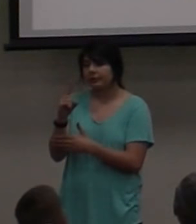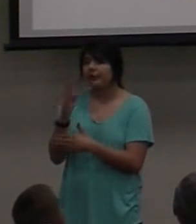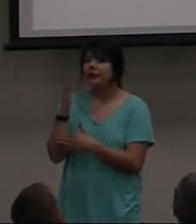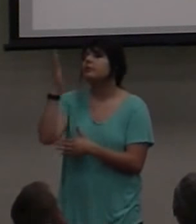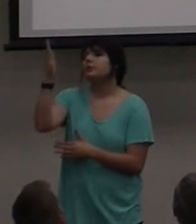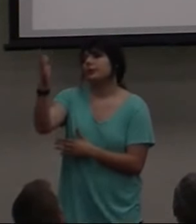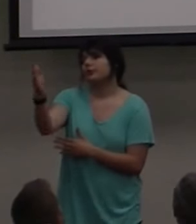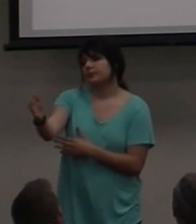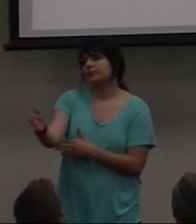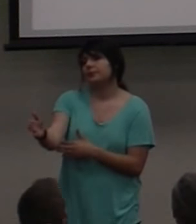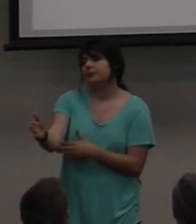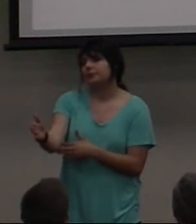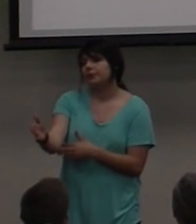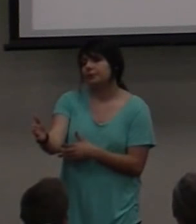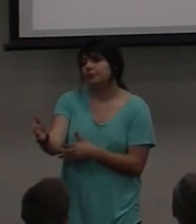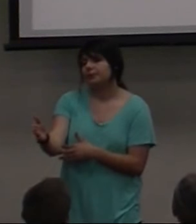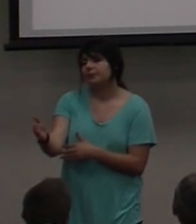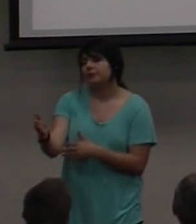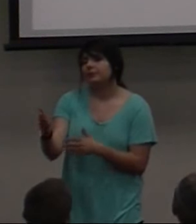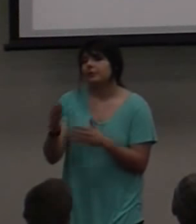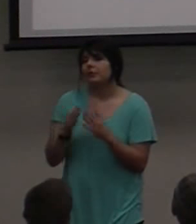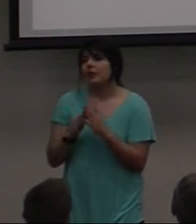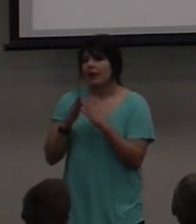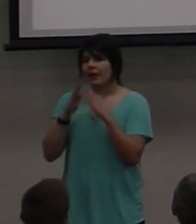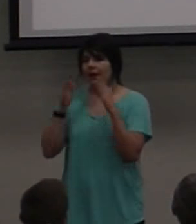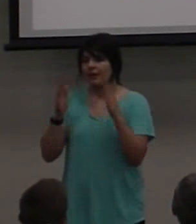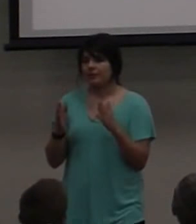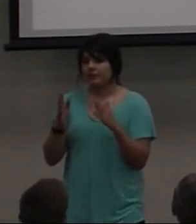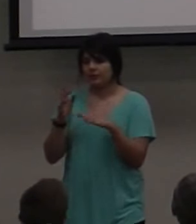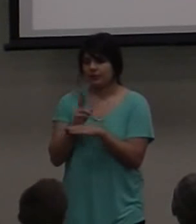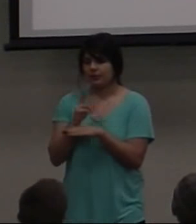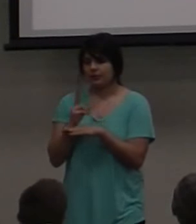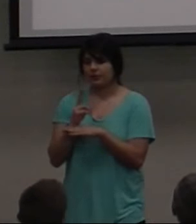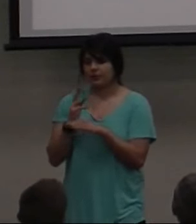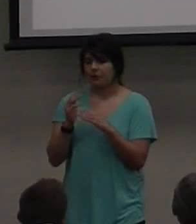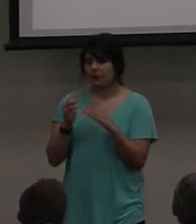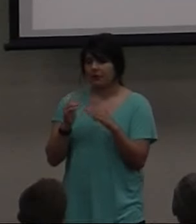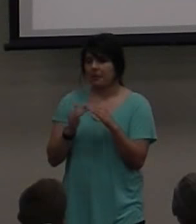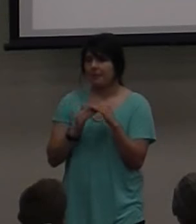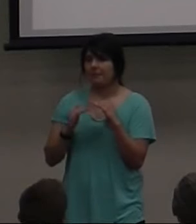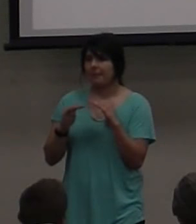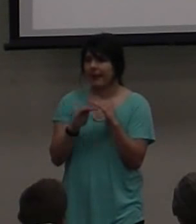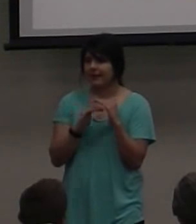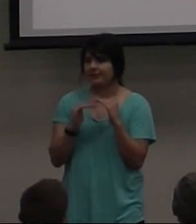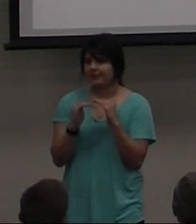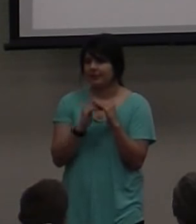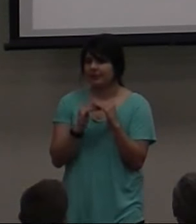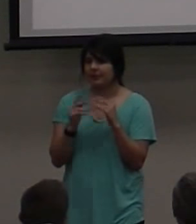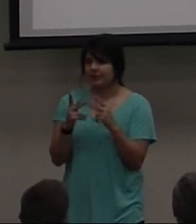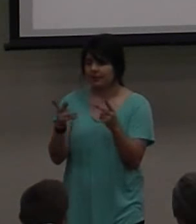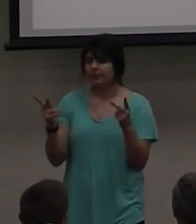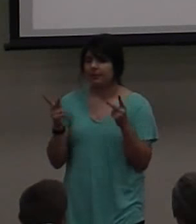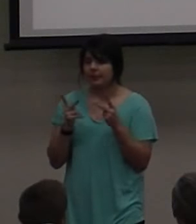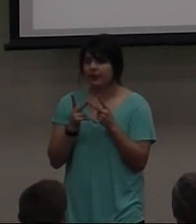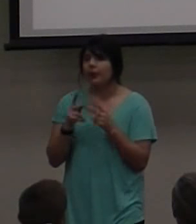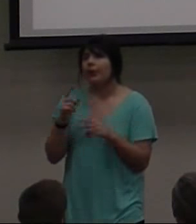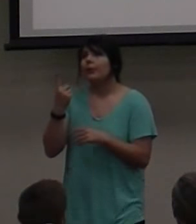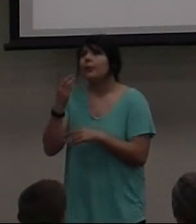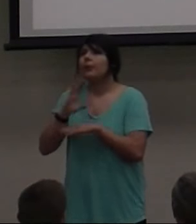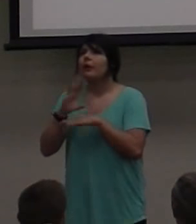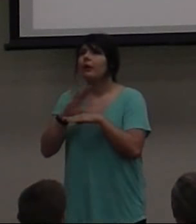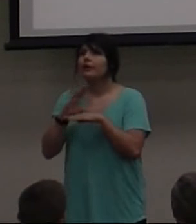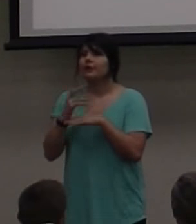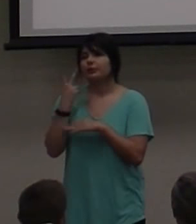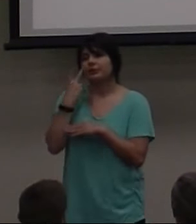future. Our house was used as the basis, as the place to start one congregation. You